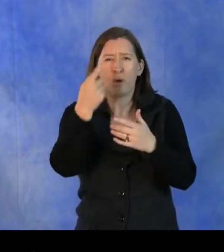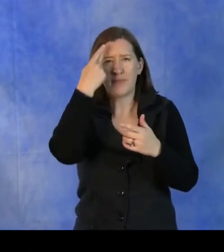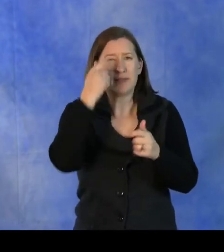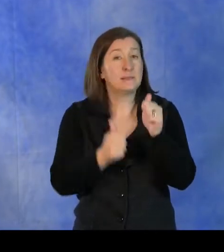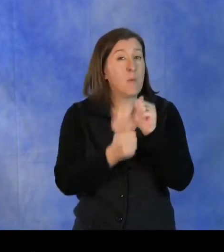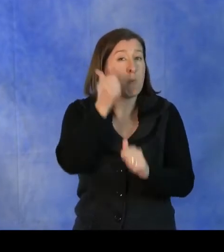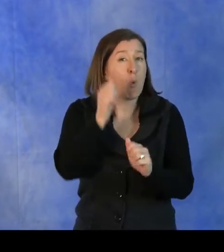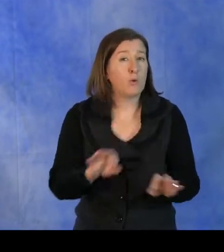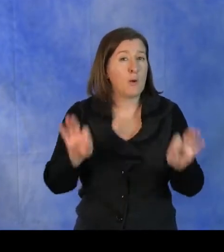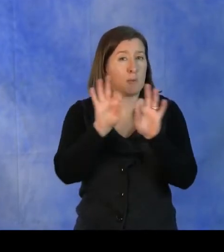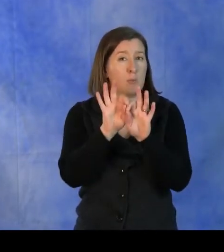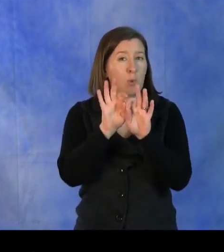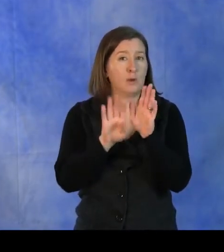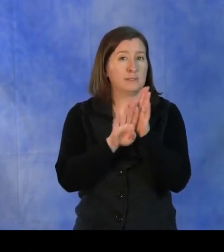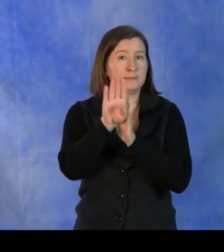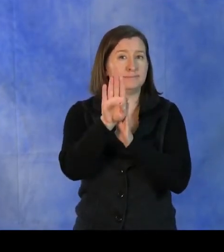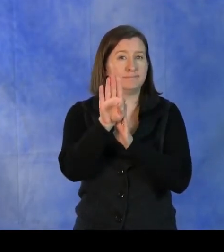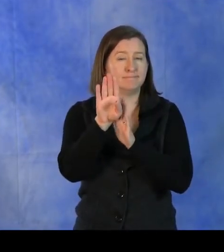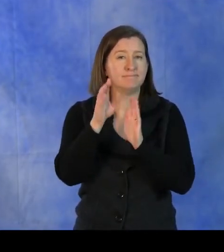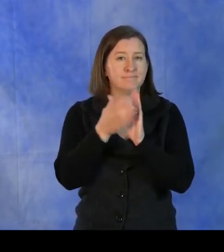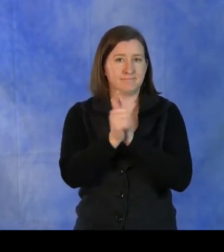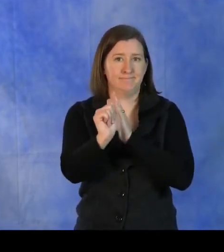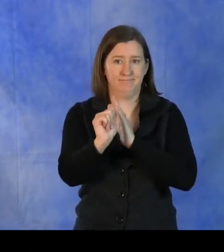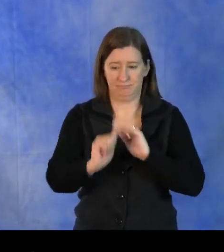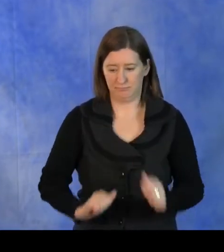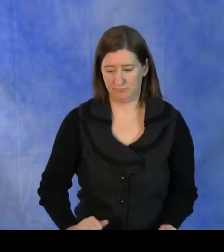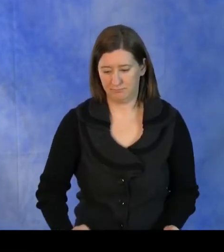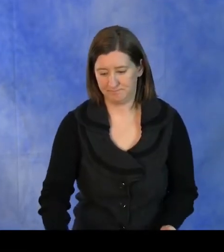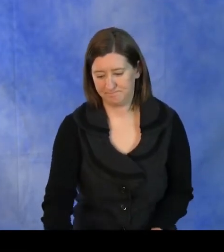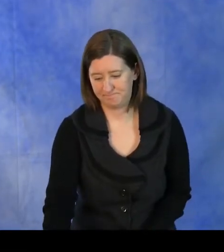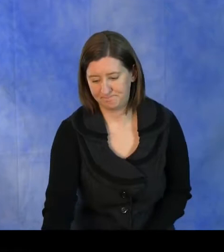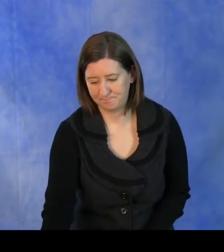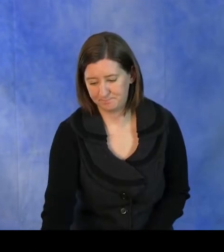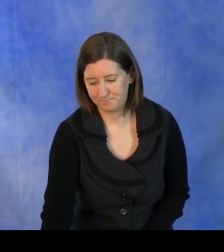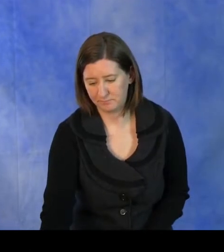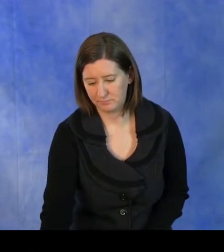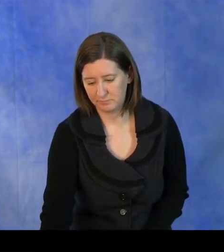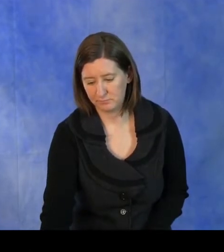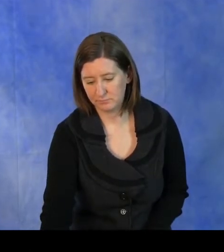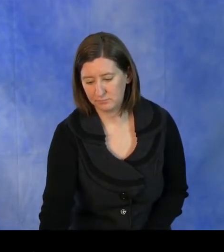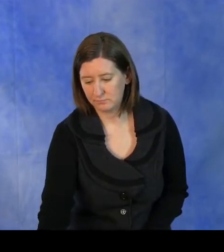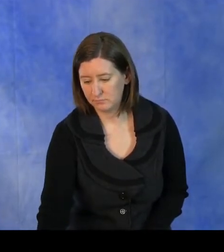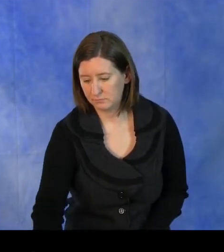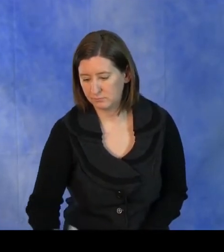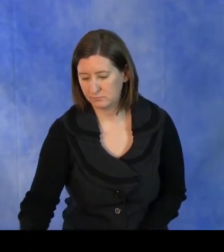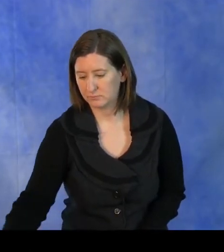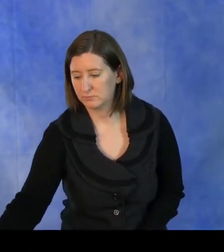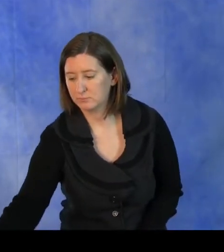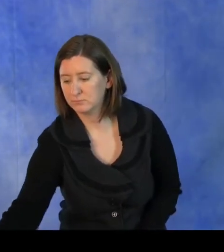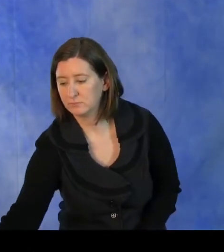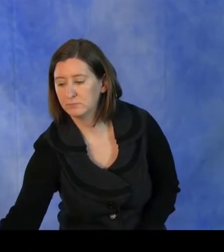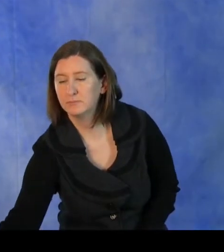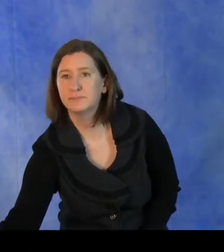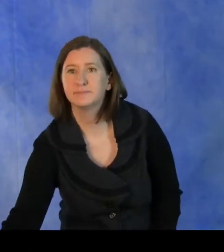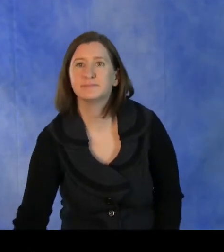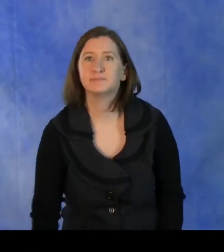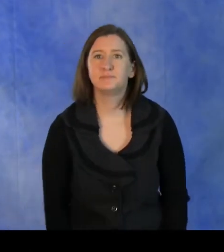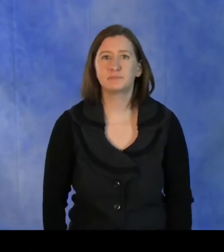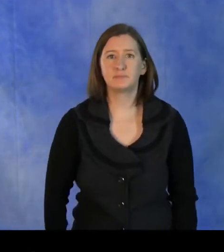safe, and so you want to figure out what's most important to develop with their skills.